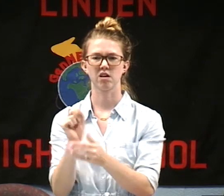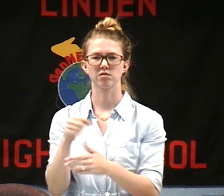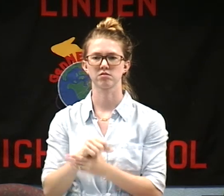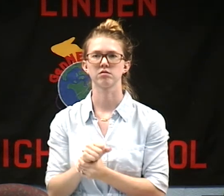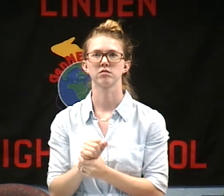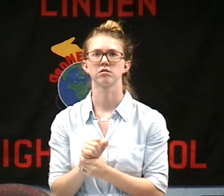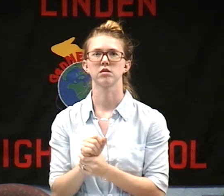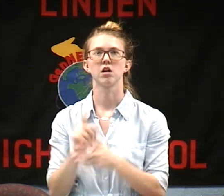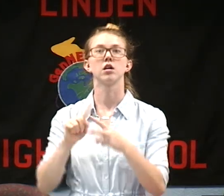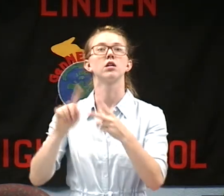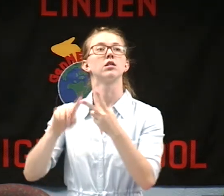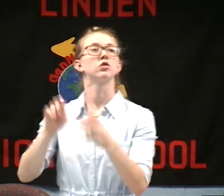What are the requirements?